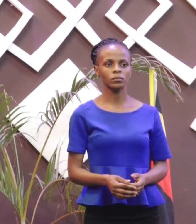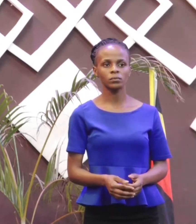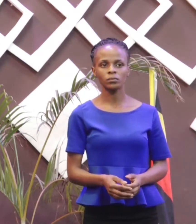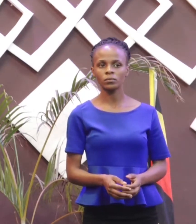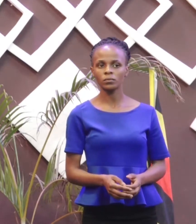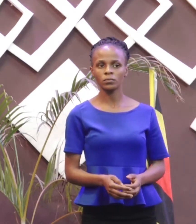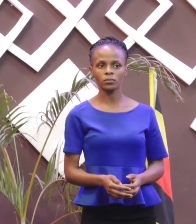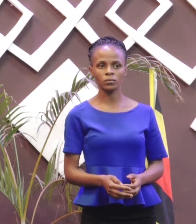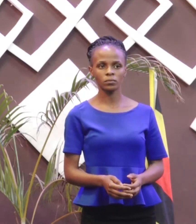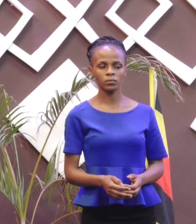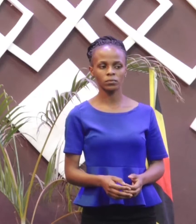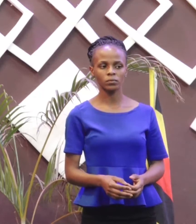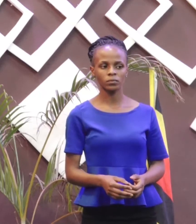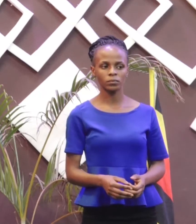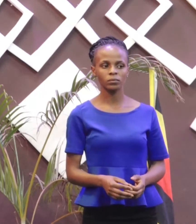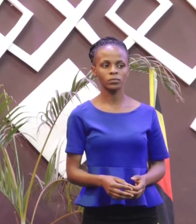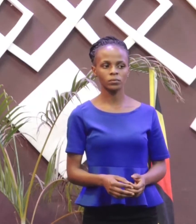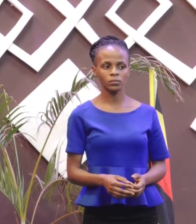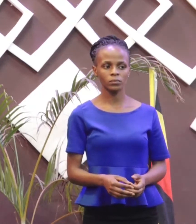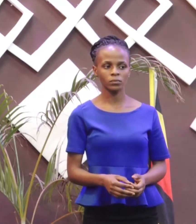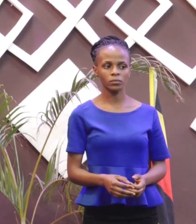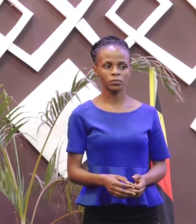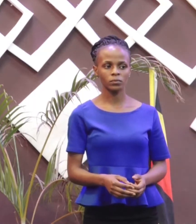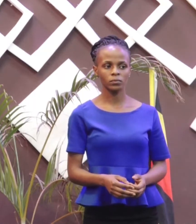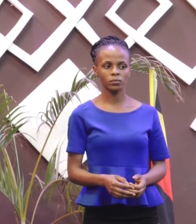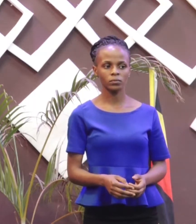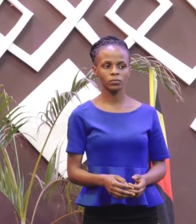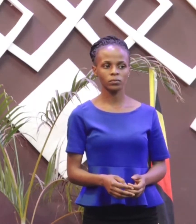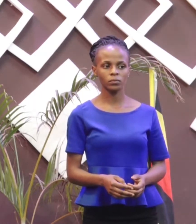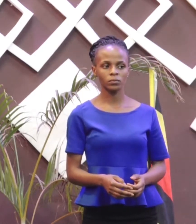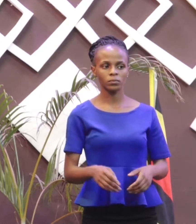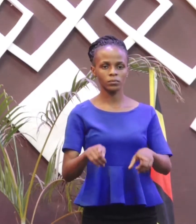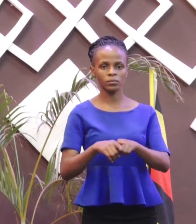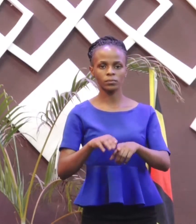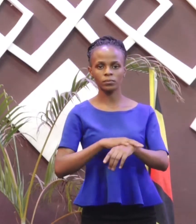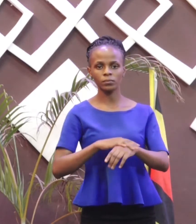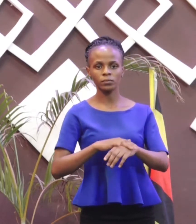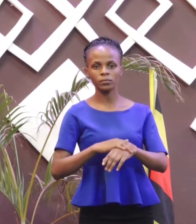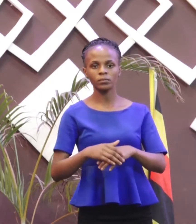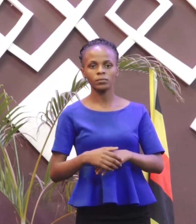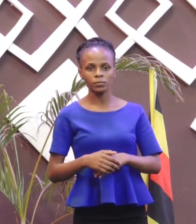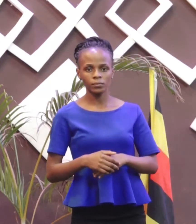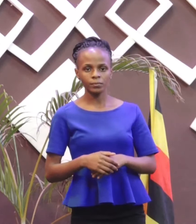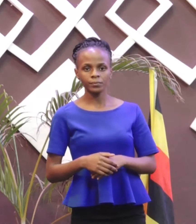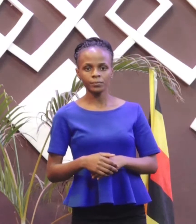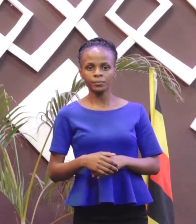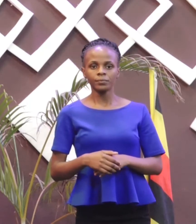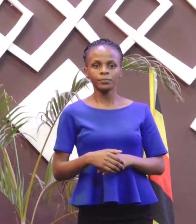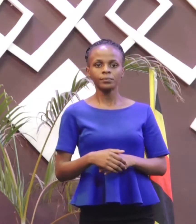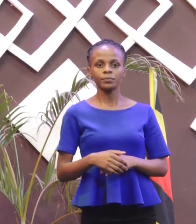omwo, n'agwanjuluza mu maaso gange, era gwawandiikibwa munda ne kungulu,